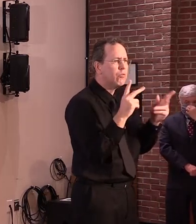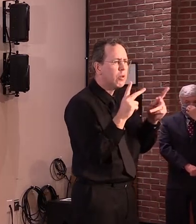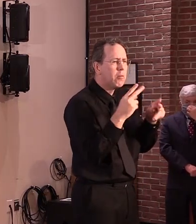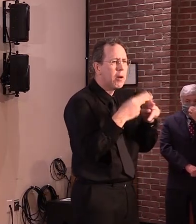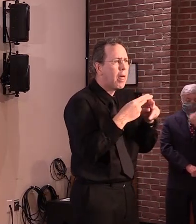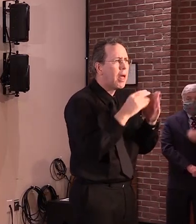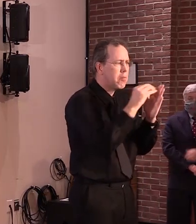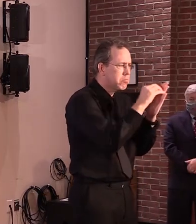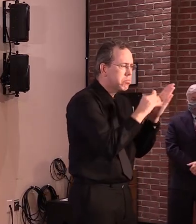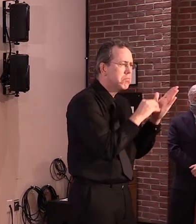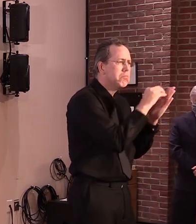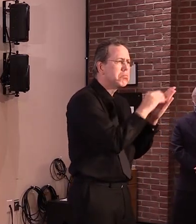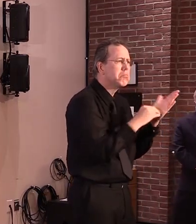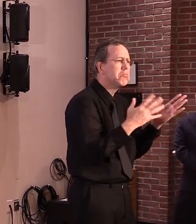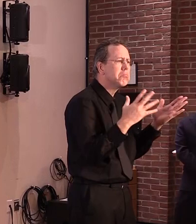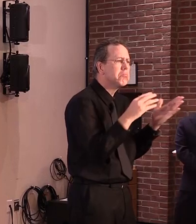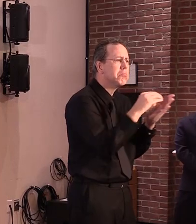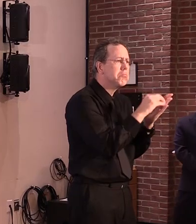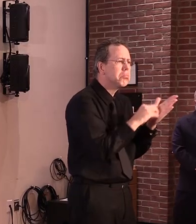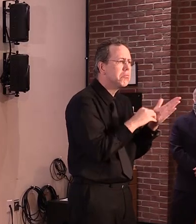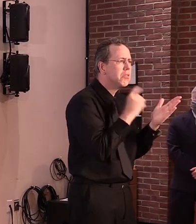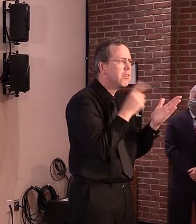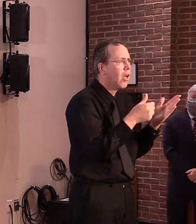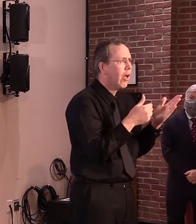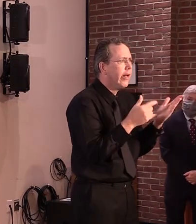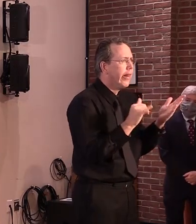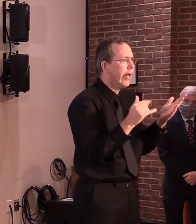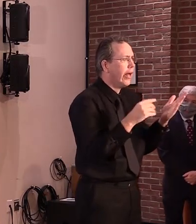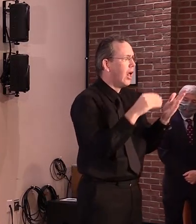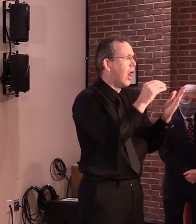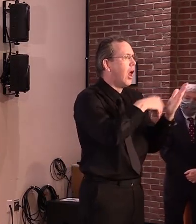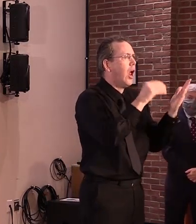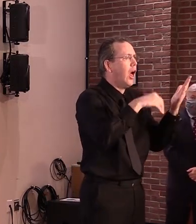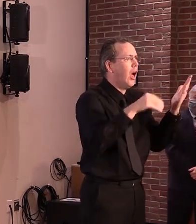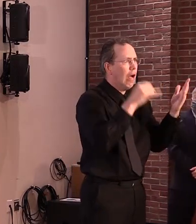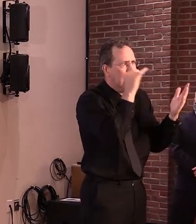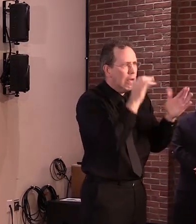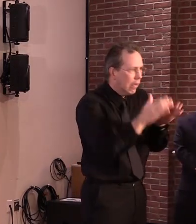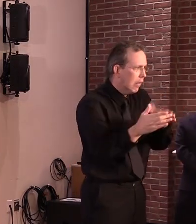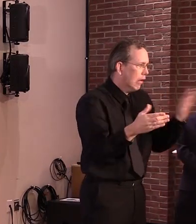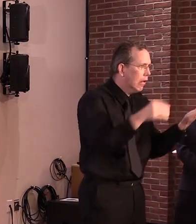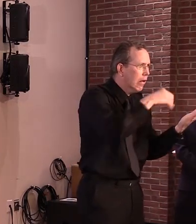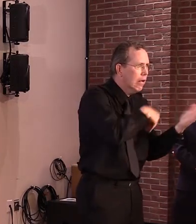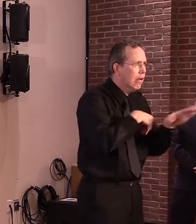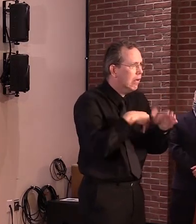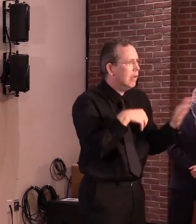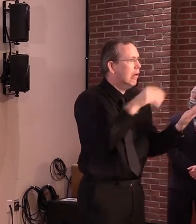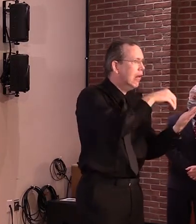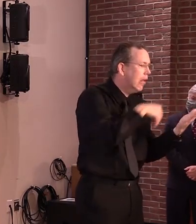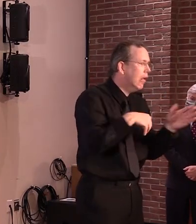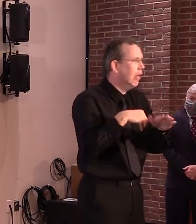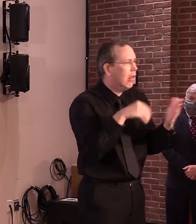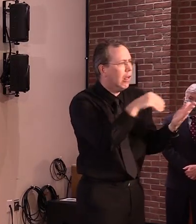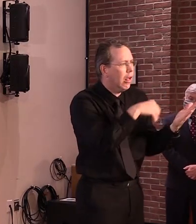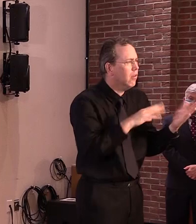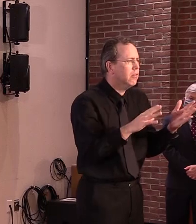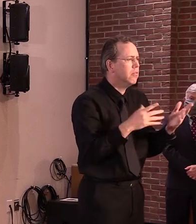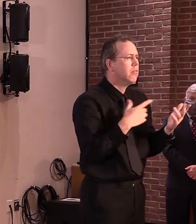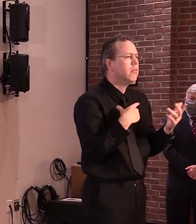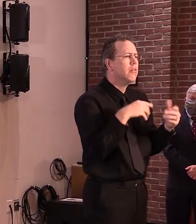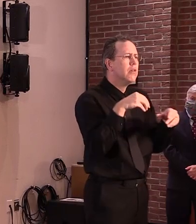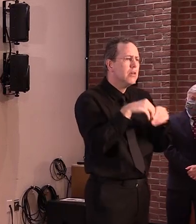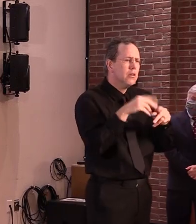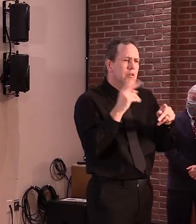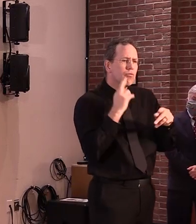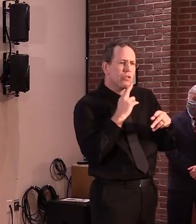want to assign a risk that seems extraordinary, but a higher risk proposition that dining in a restaurant would have